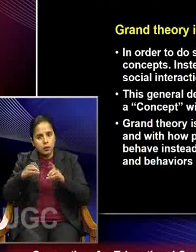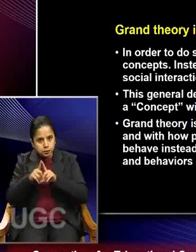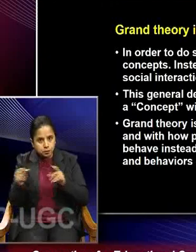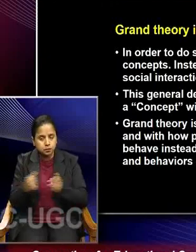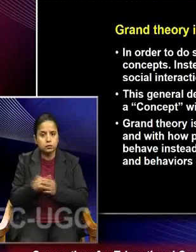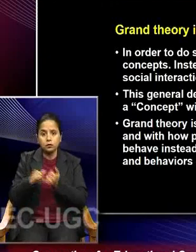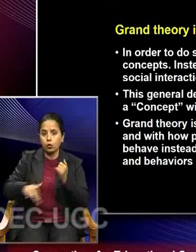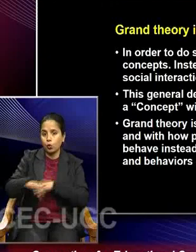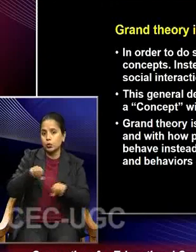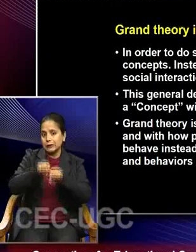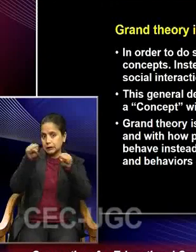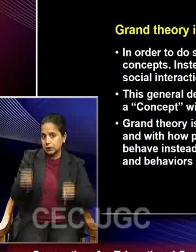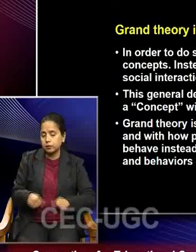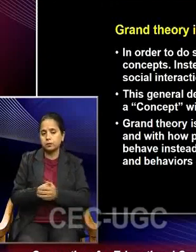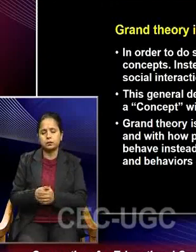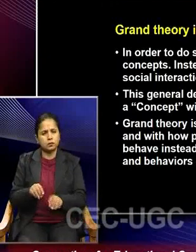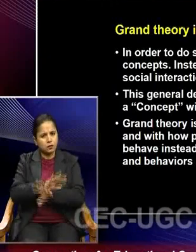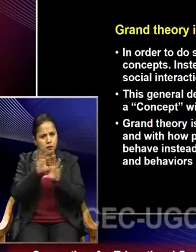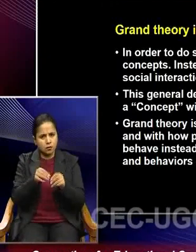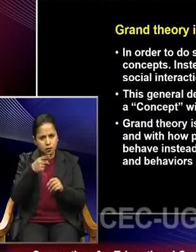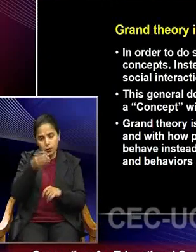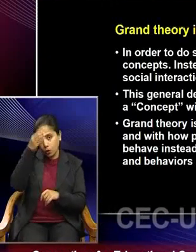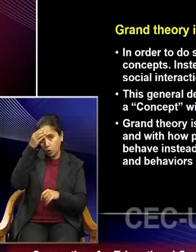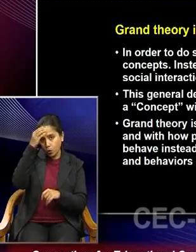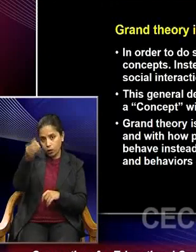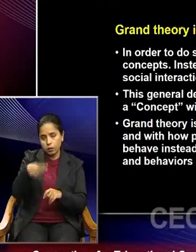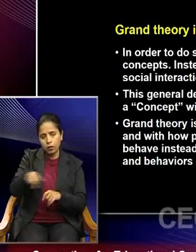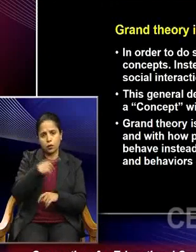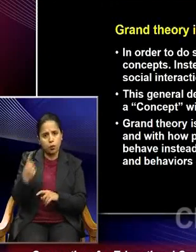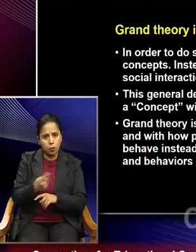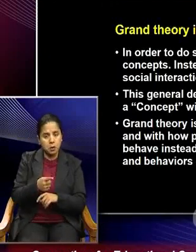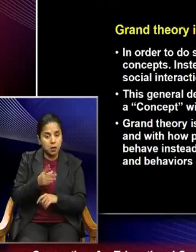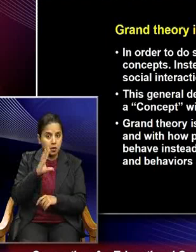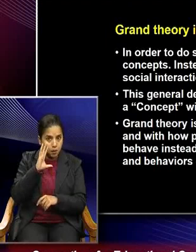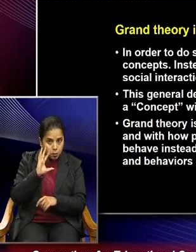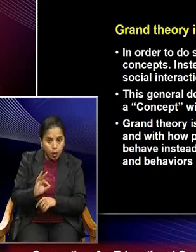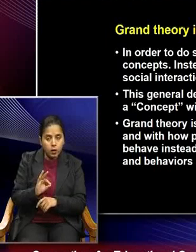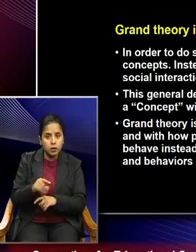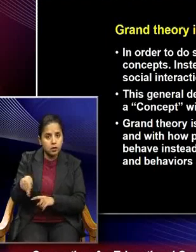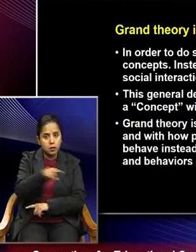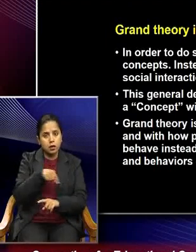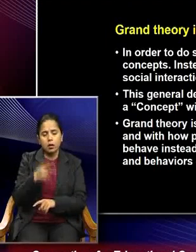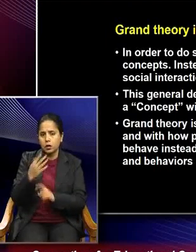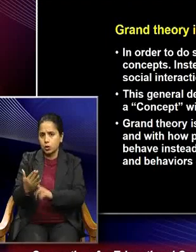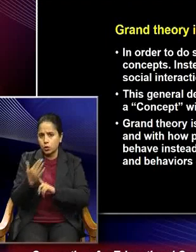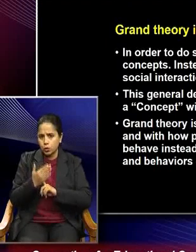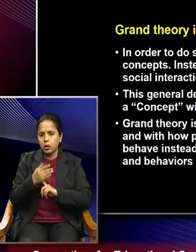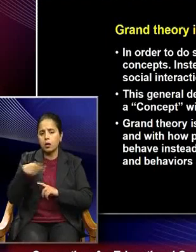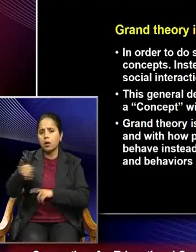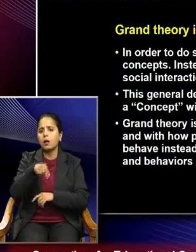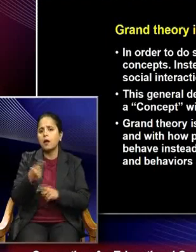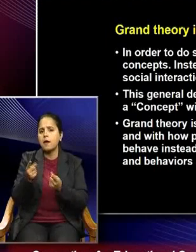social system. Now these concepts are not necessarily coming from